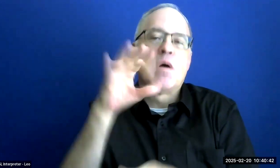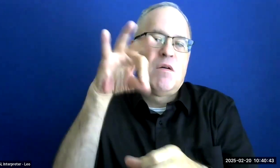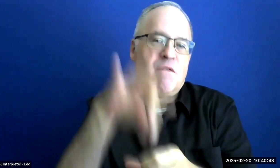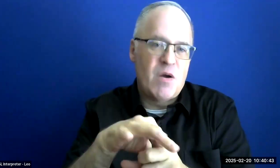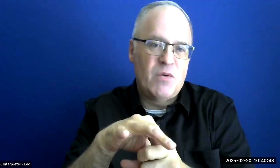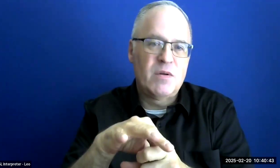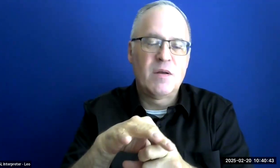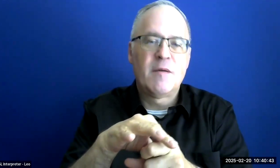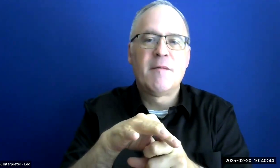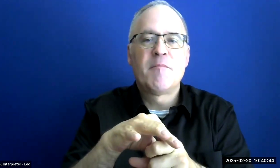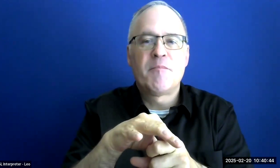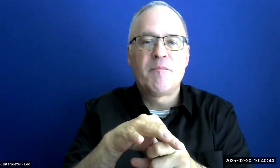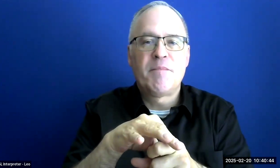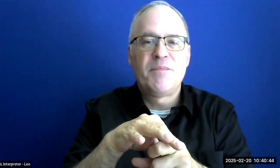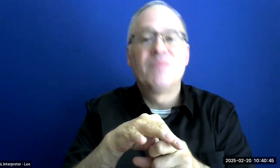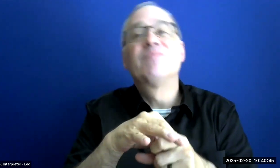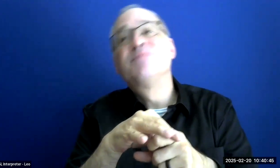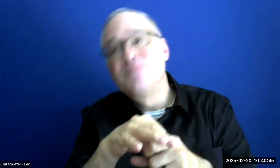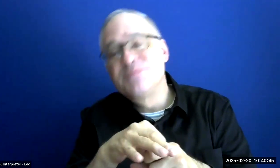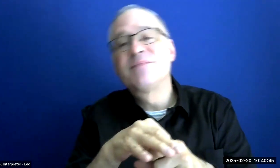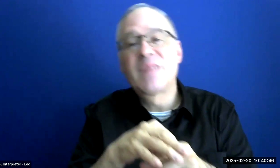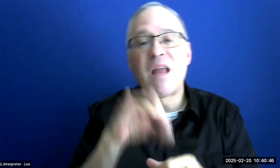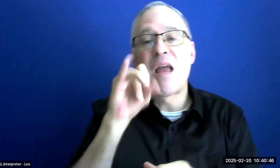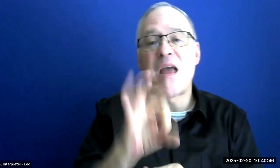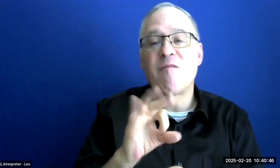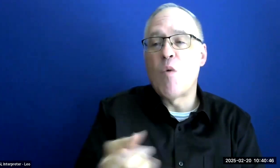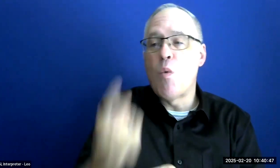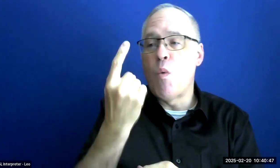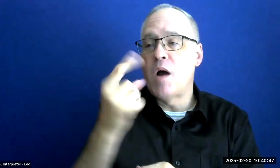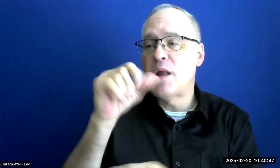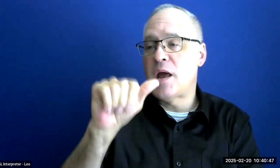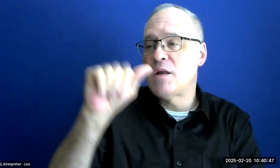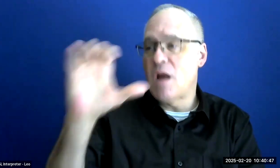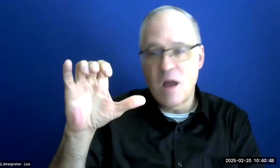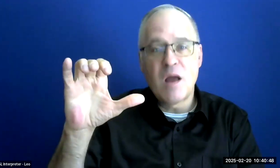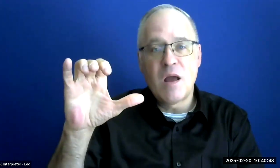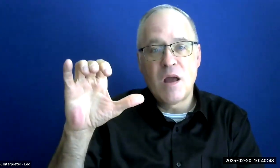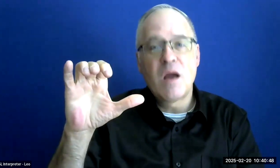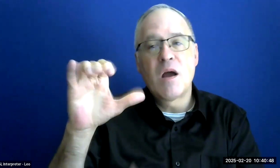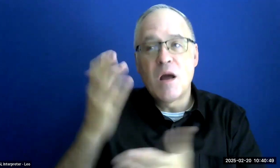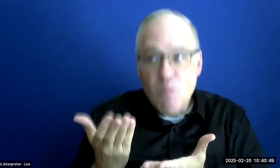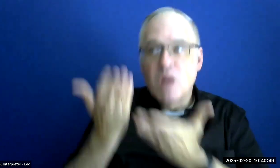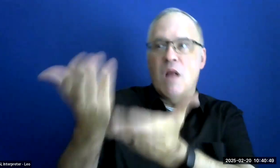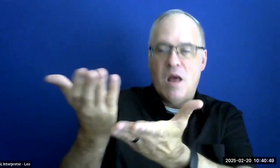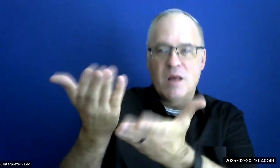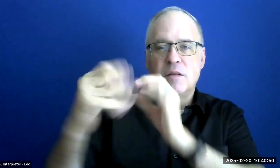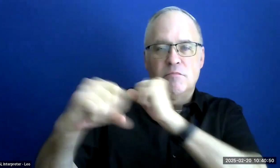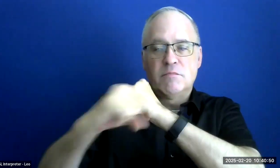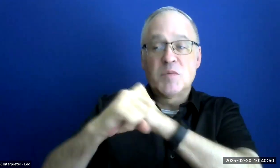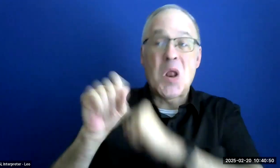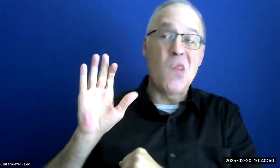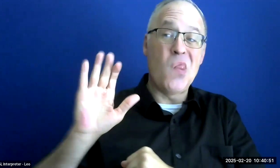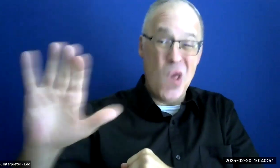it will be a challenge if one annual conference presents its outcomes and it